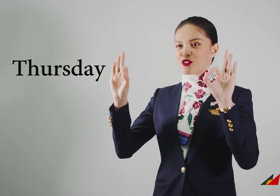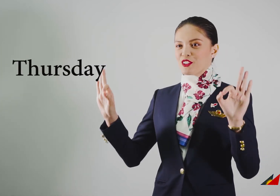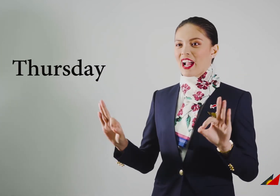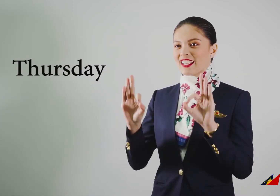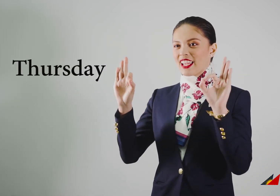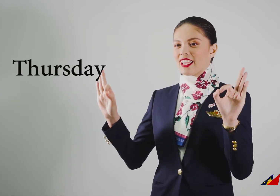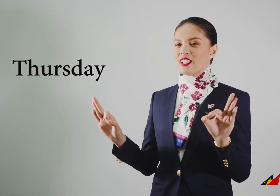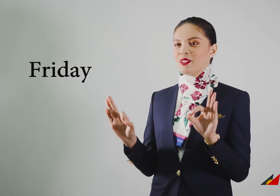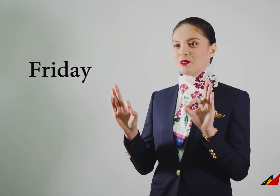Friday,